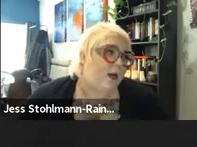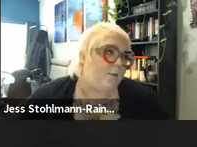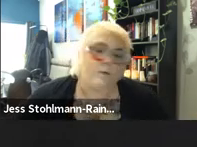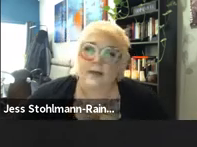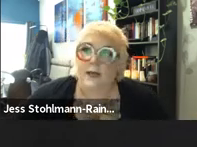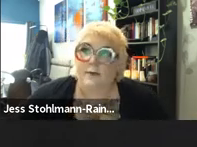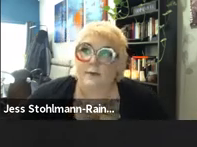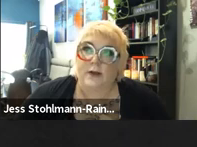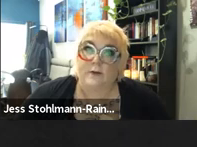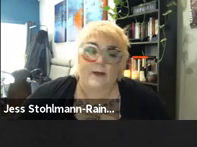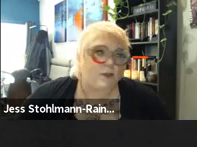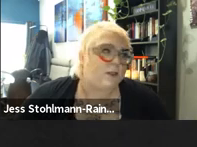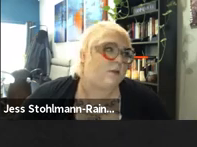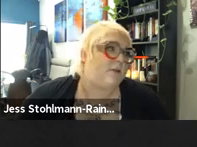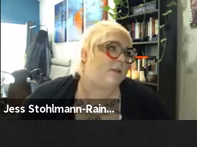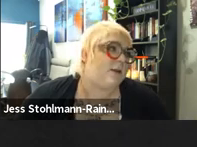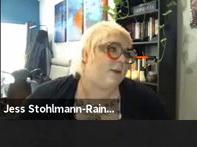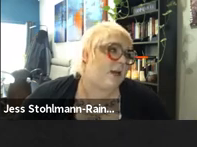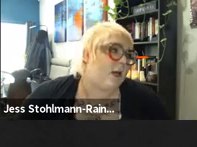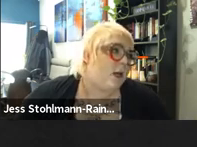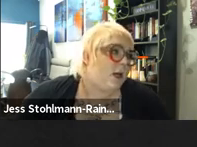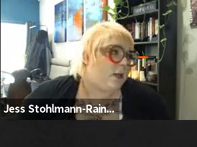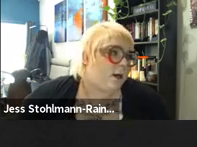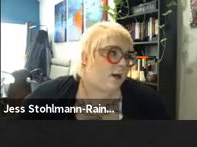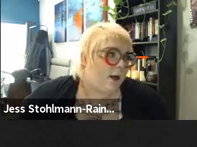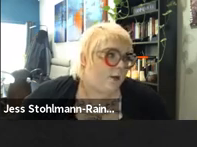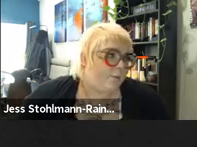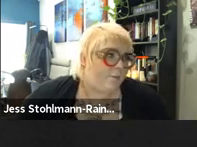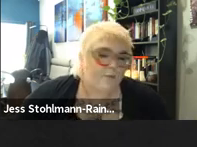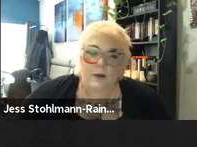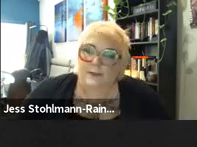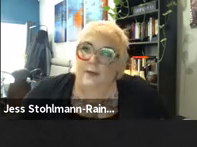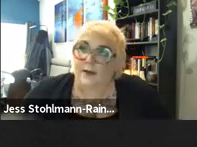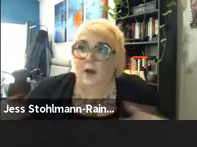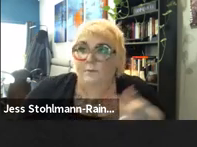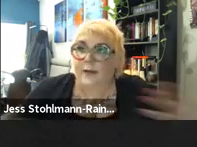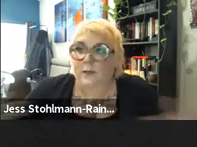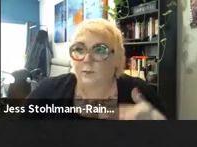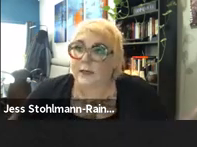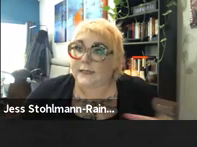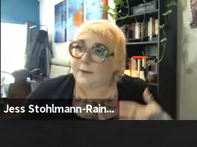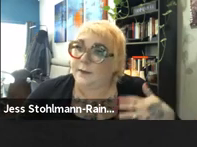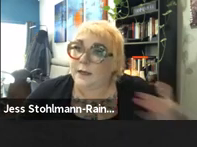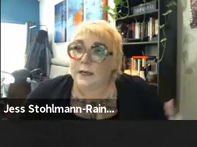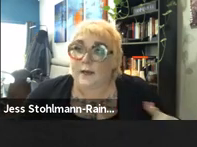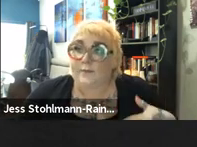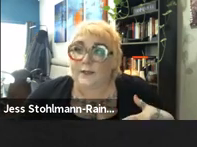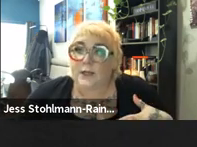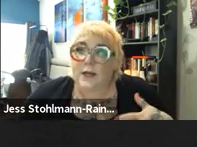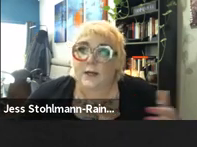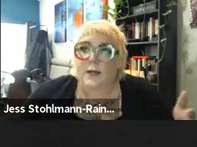um or we can give them a travel voucher to travel safely they're um they want some kind of complex or more in-depth